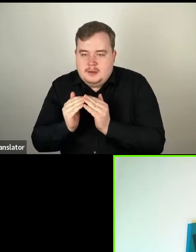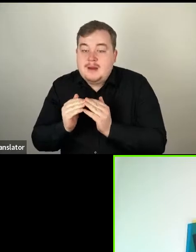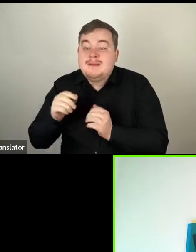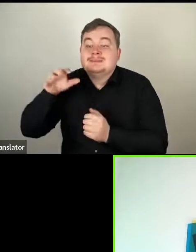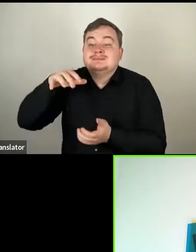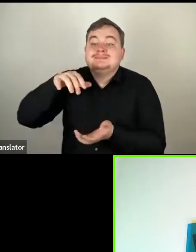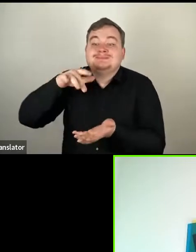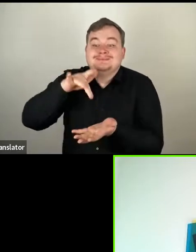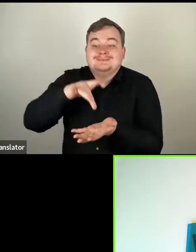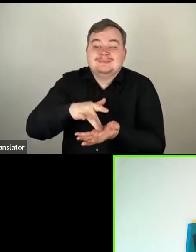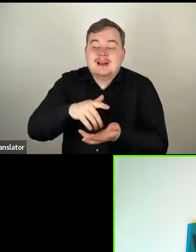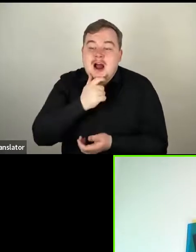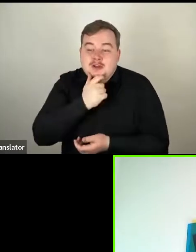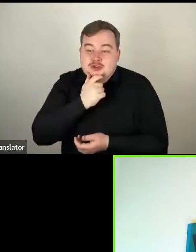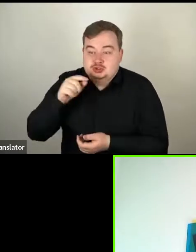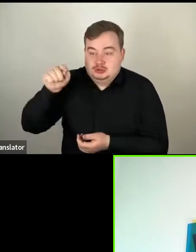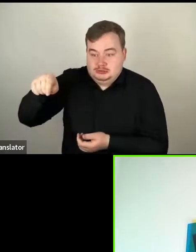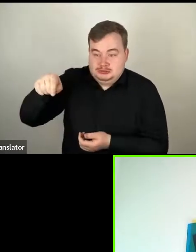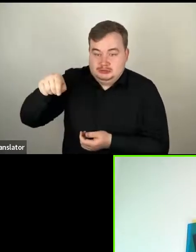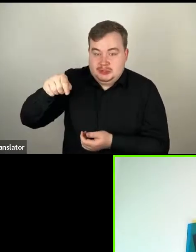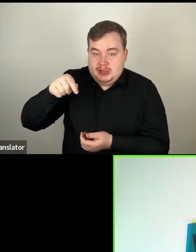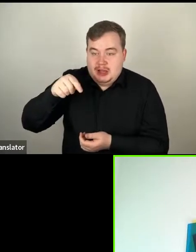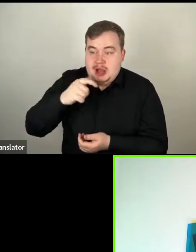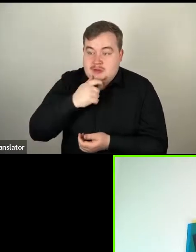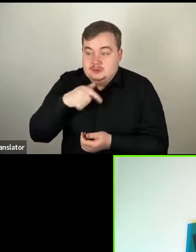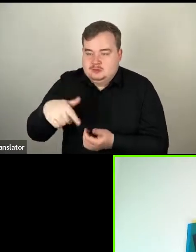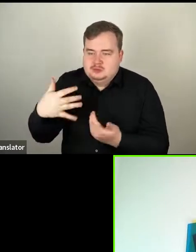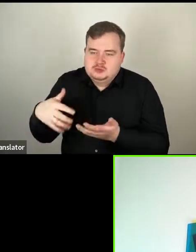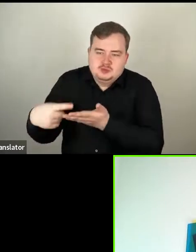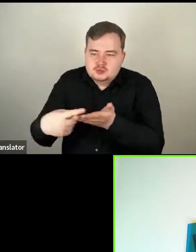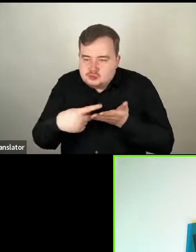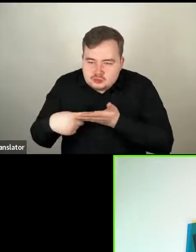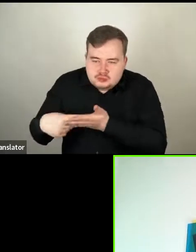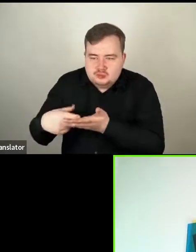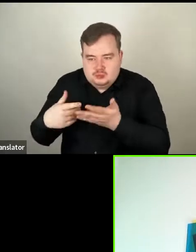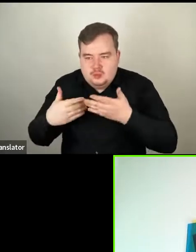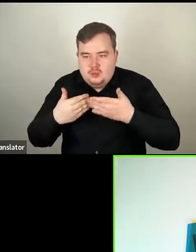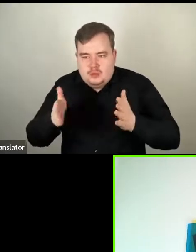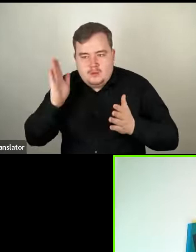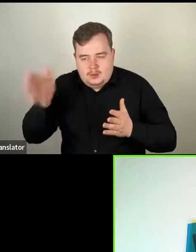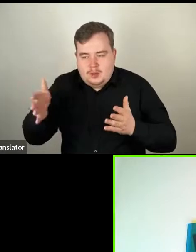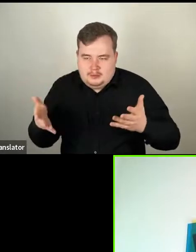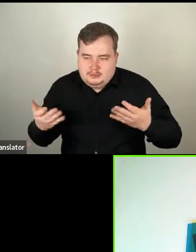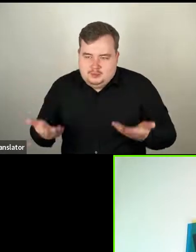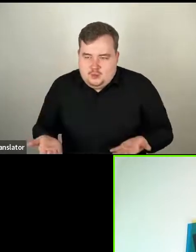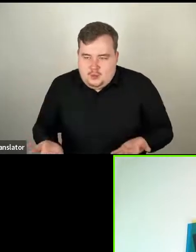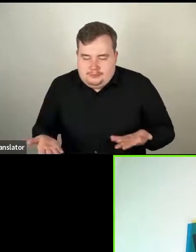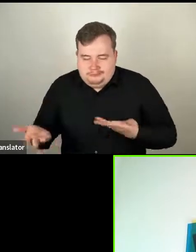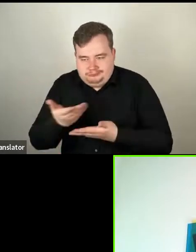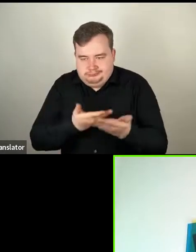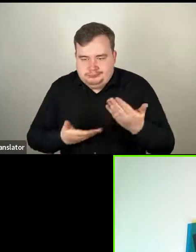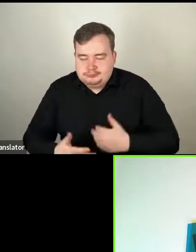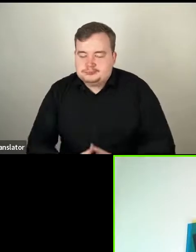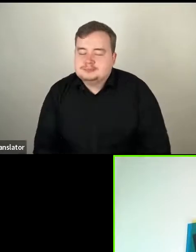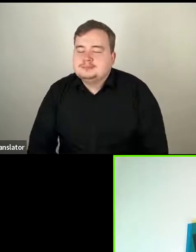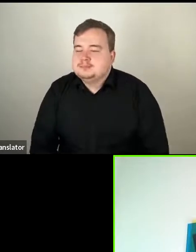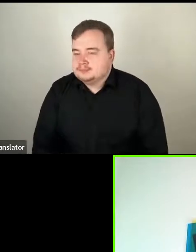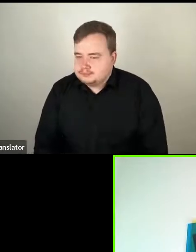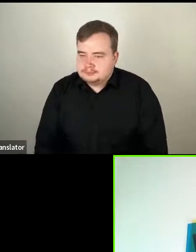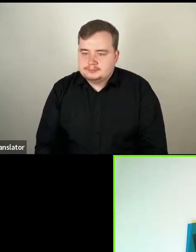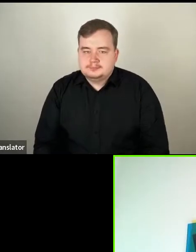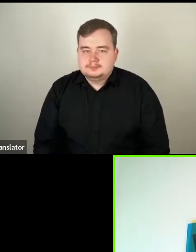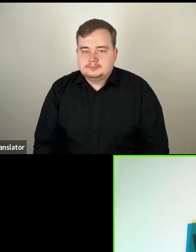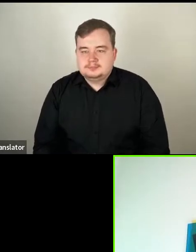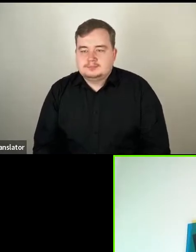the discussion. We are looking forward to a lively debate among participants, keeping in focus both the